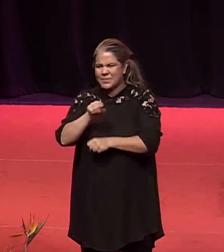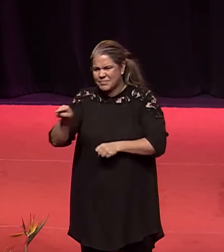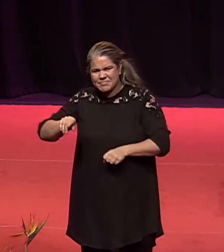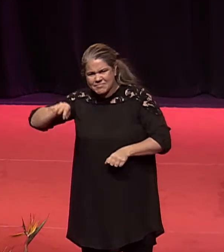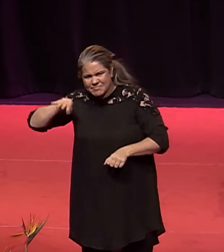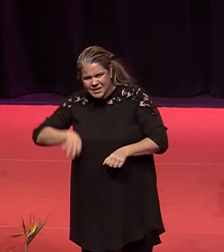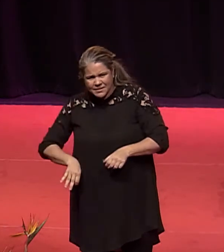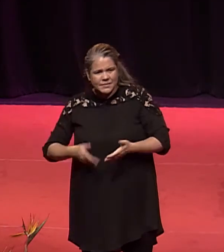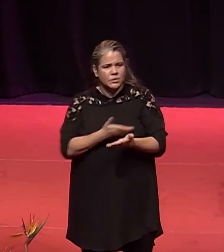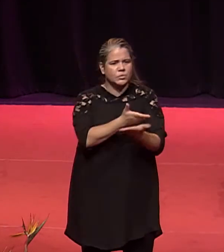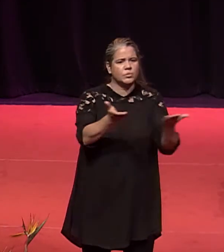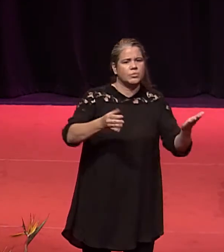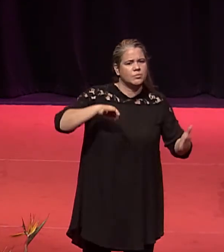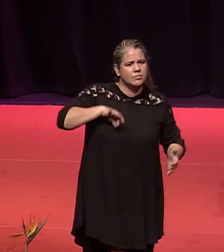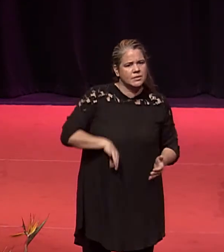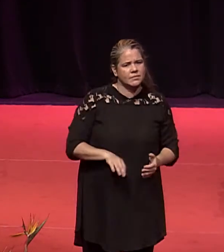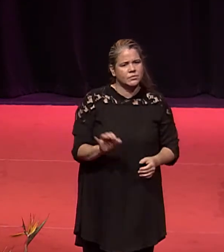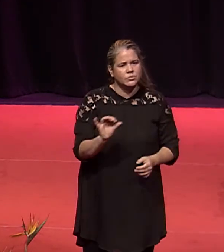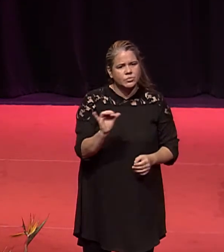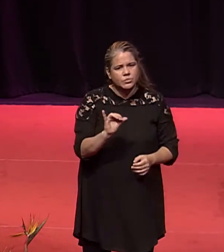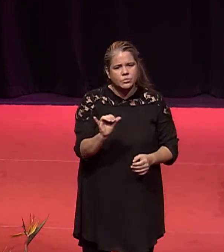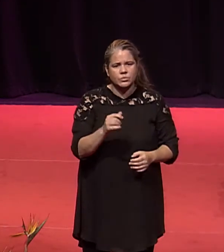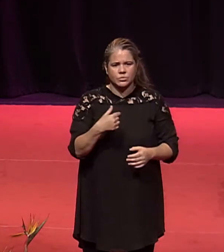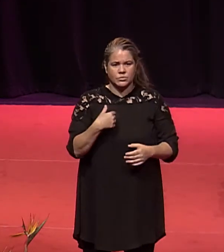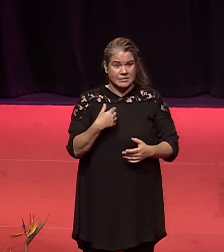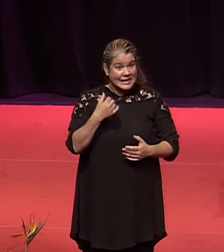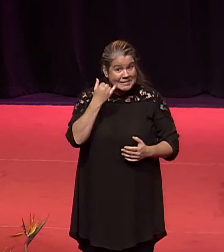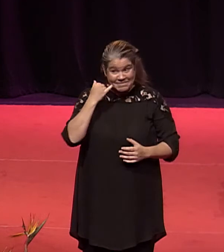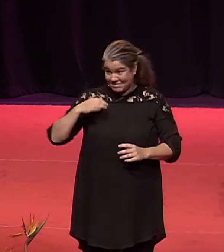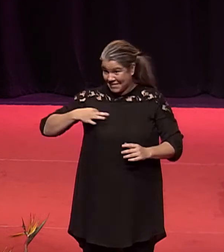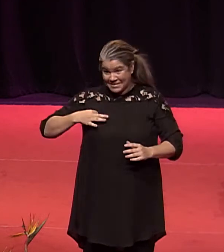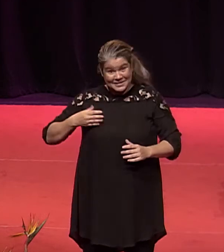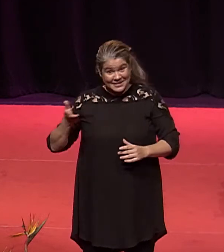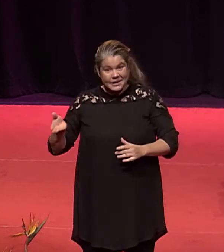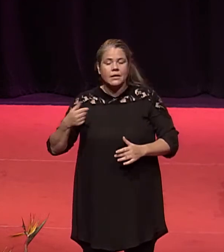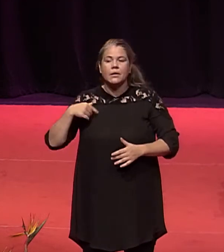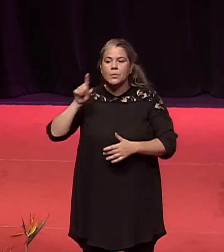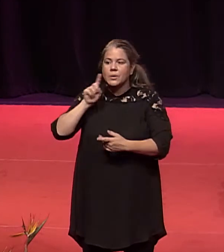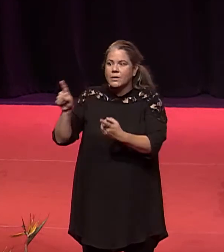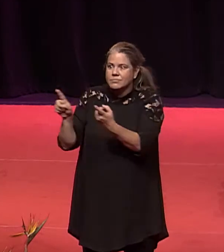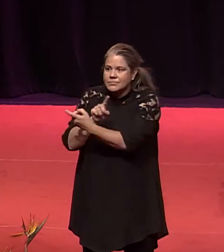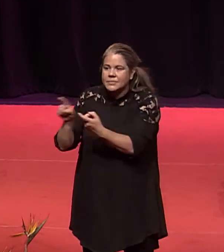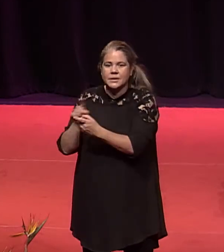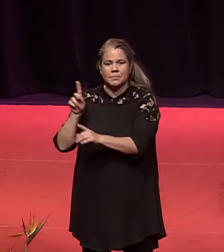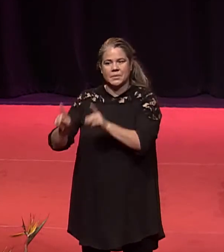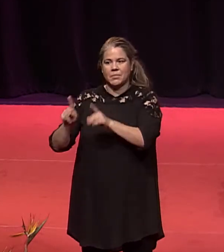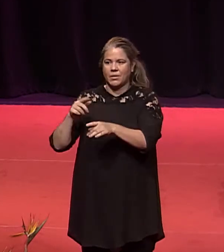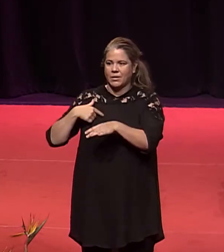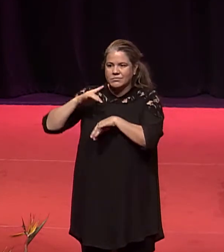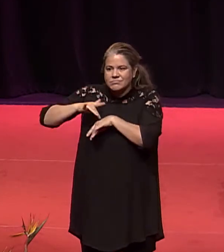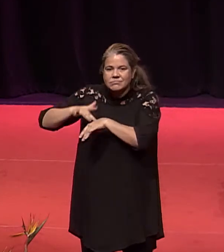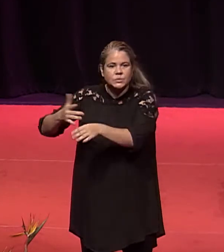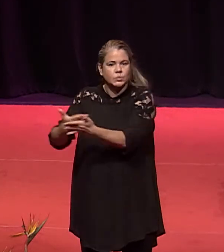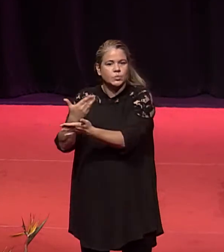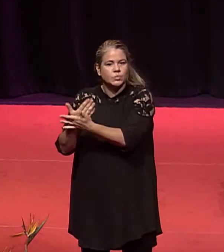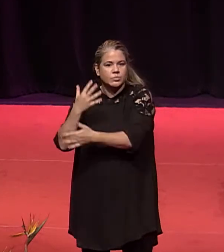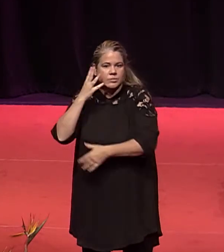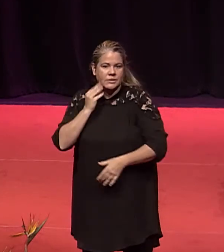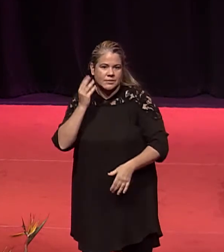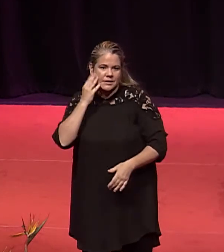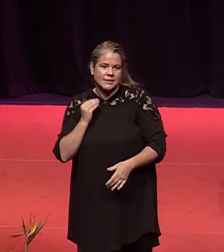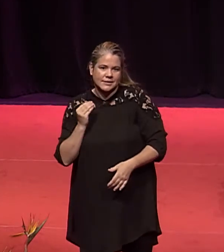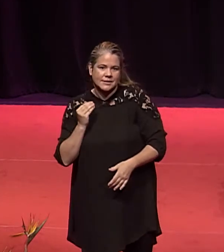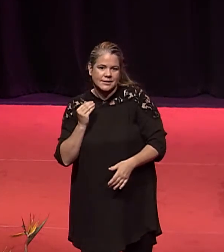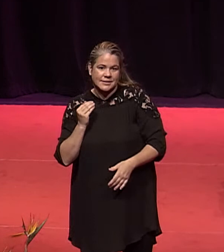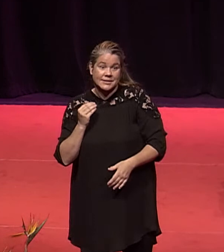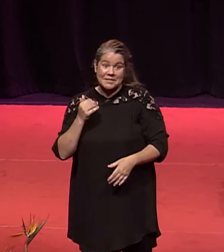us. You'll be exposed to people and experiences that you might otherwise have missed out on.